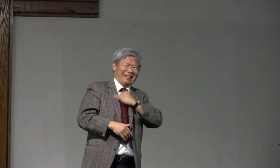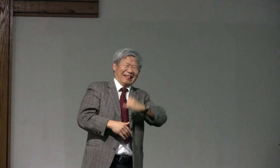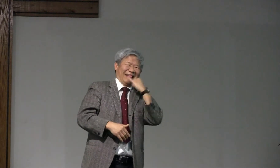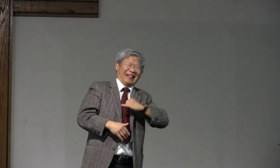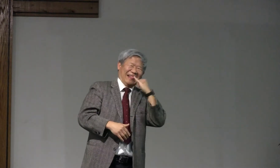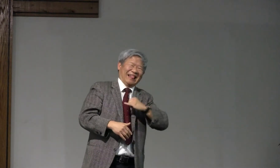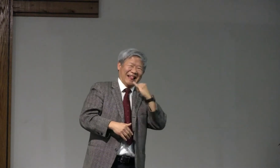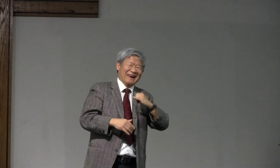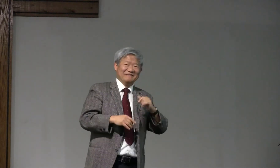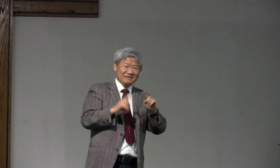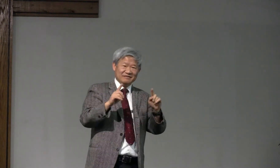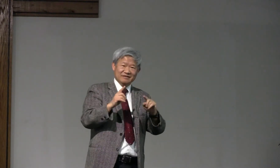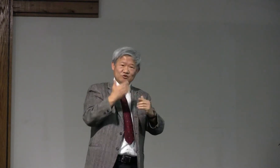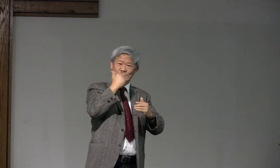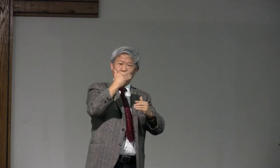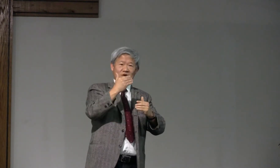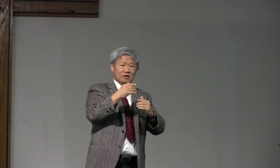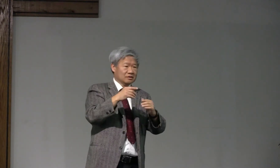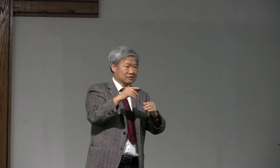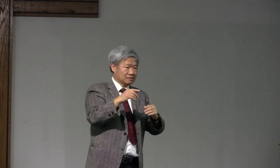But in other ways, they made a lot of mistakes.